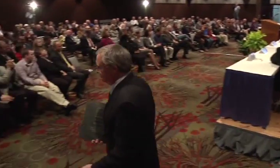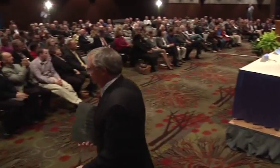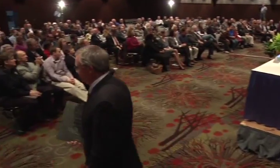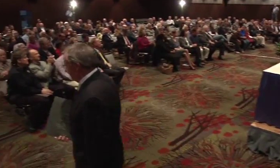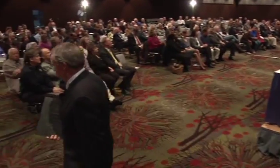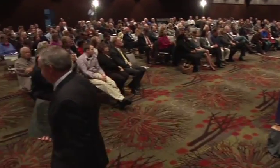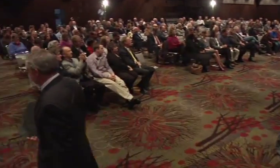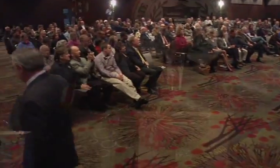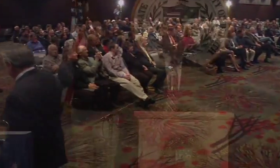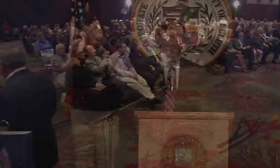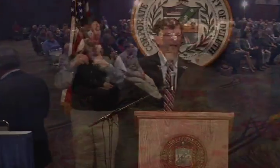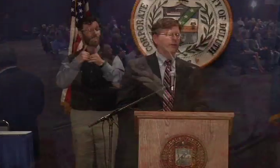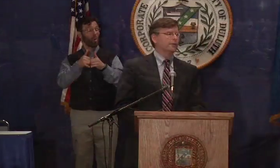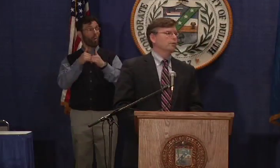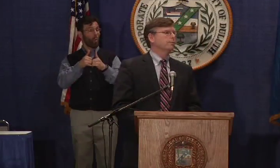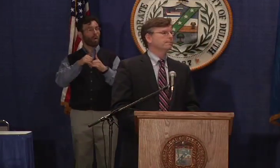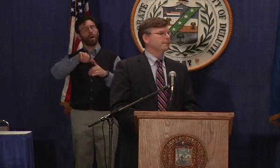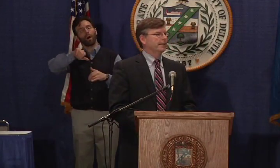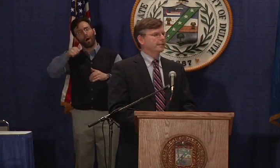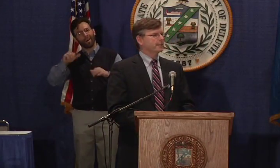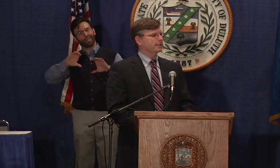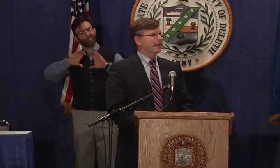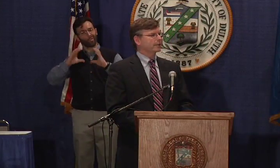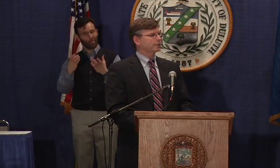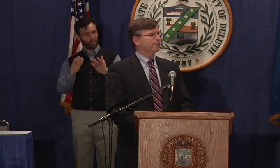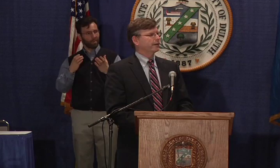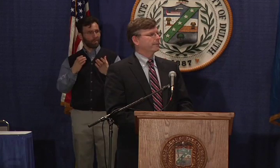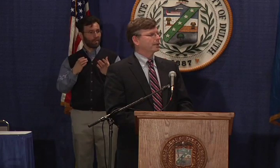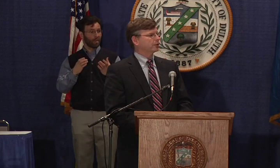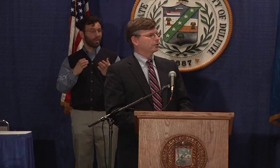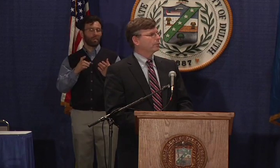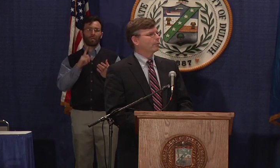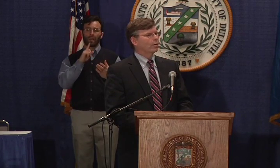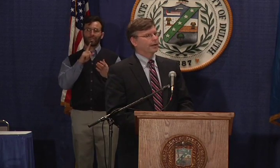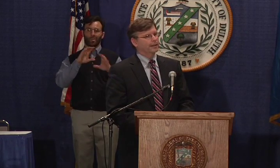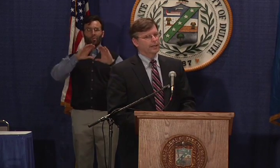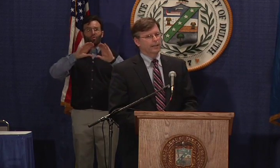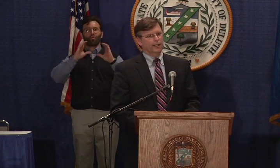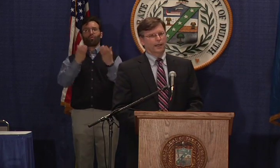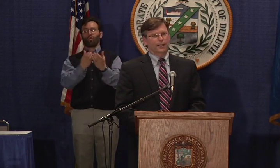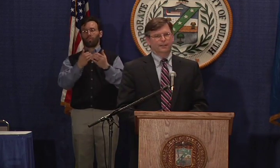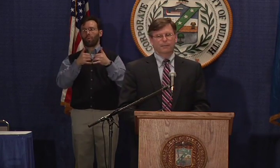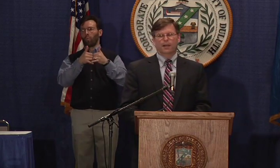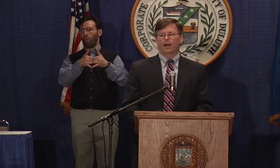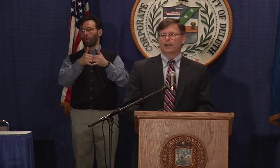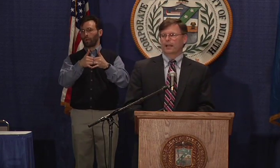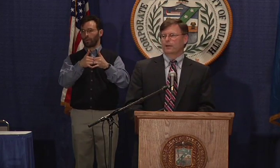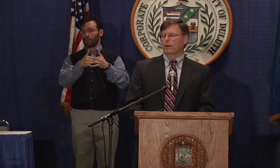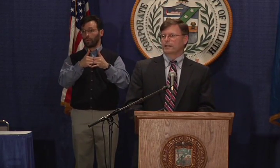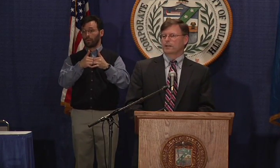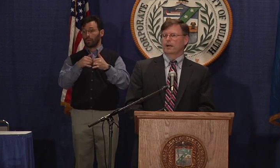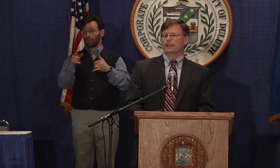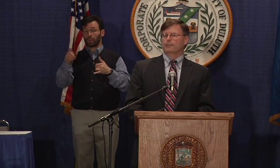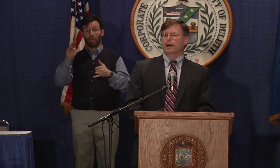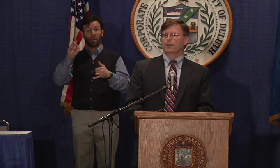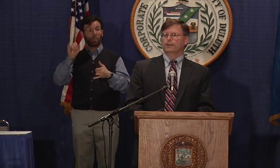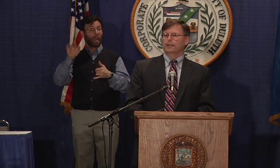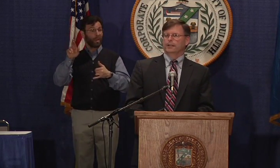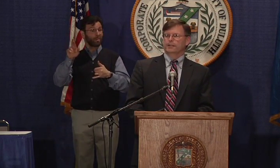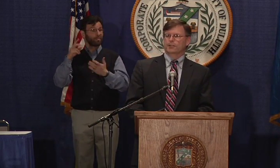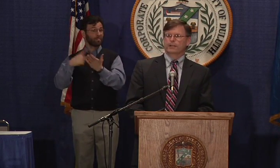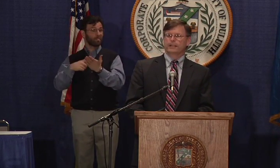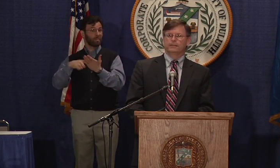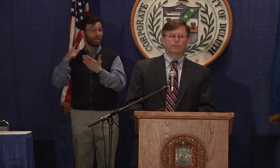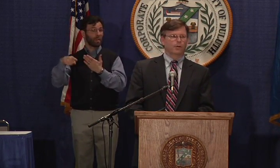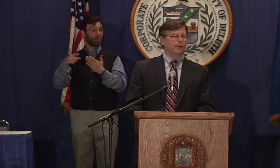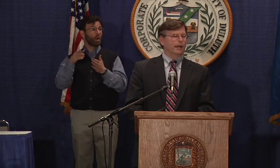This next award goes to another group, and this is actually very much a group award that the mayor highlighted when he's talking about